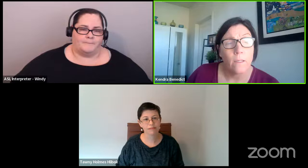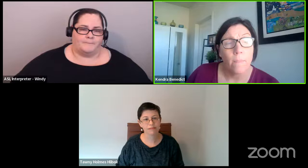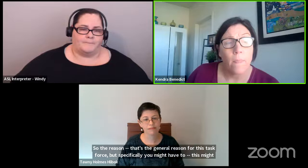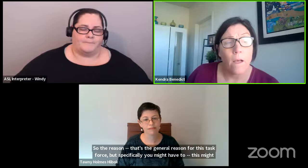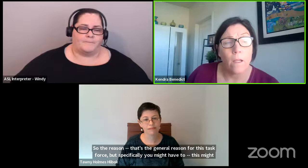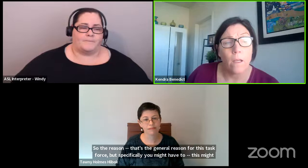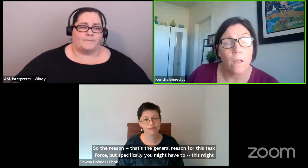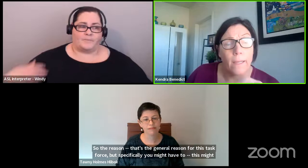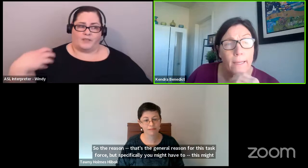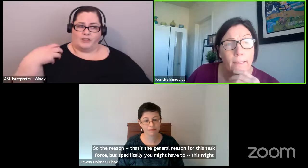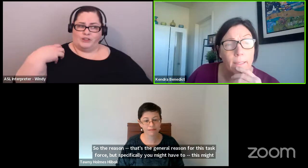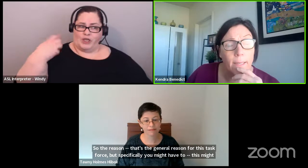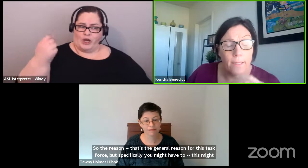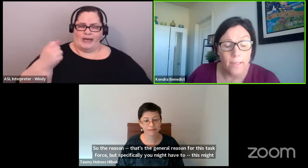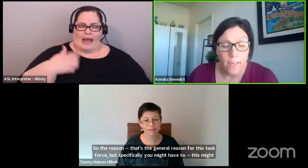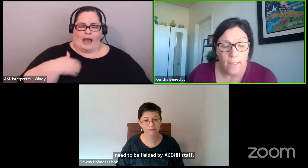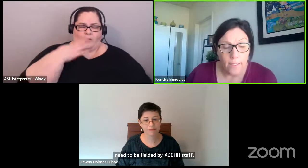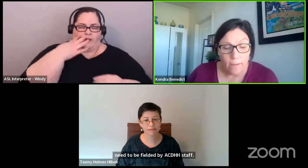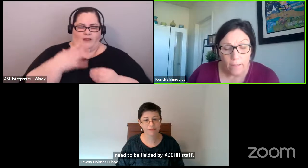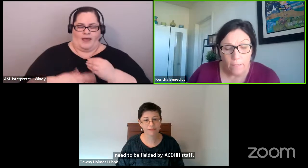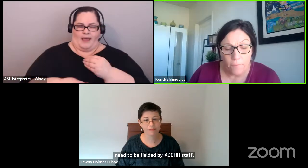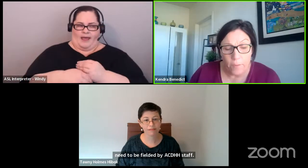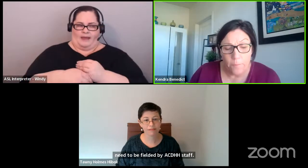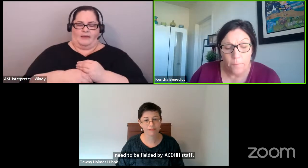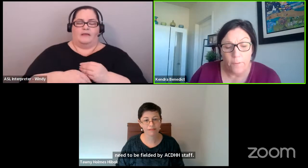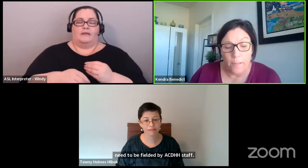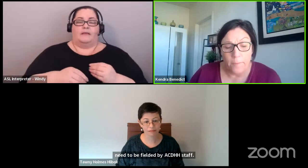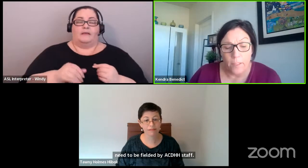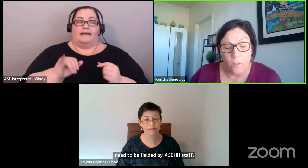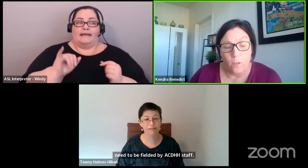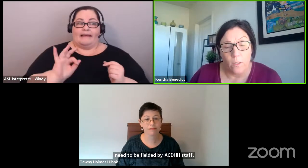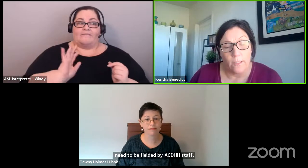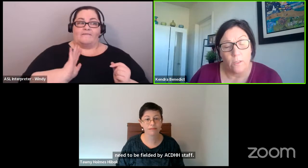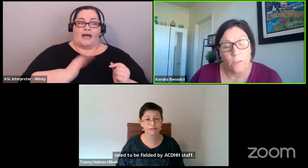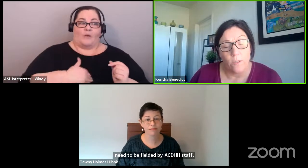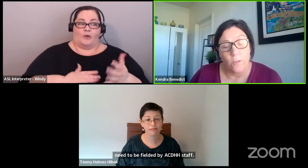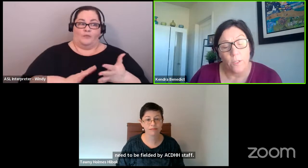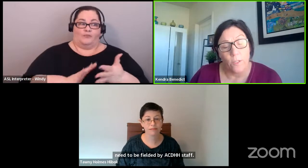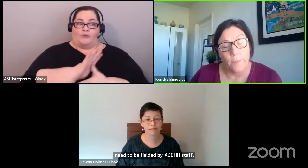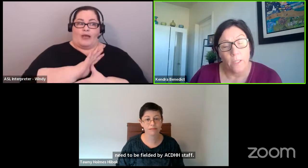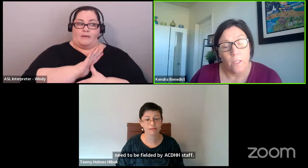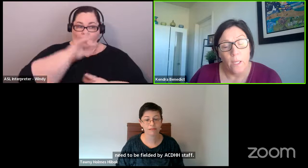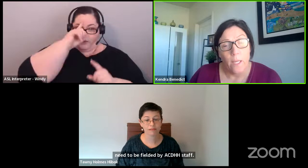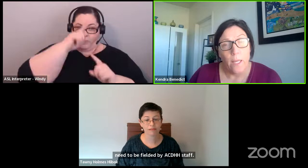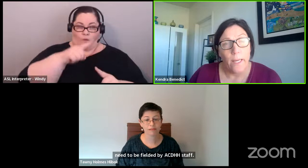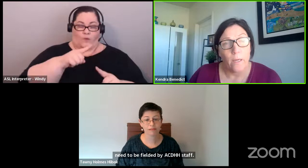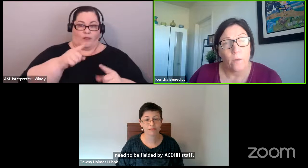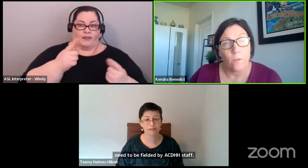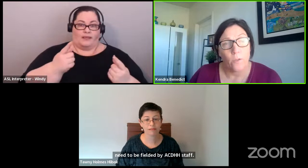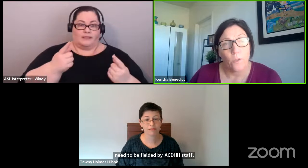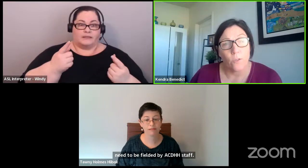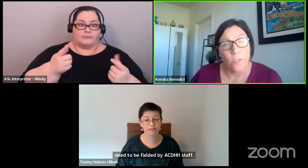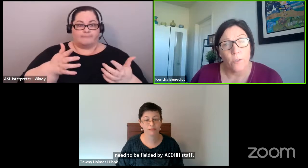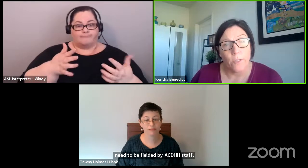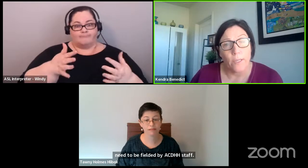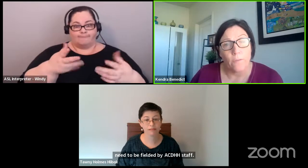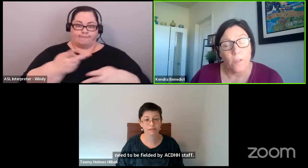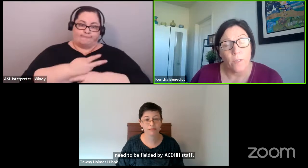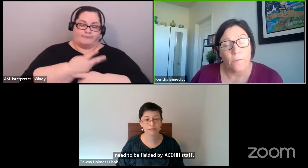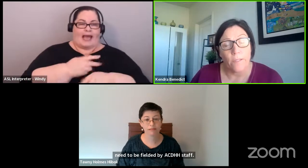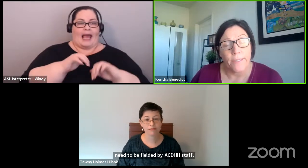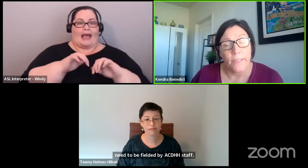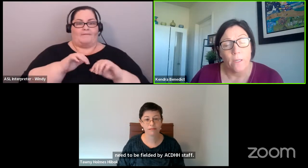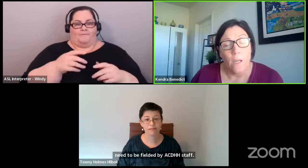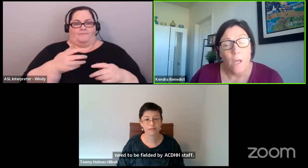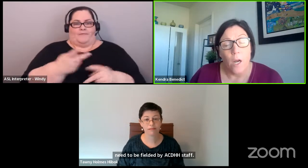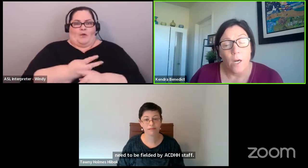Tawny, I'll add to that. If our primary goal is to determine how children who are deaf and